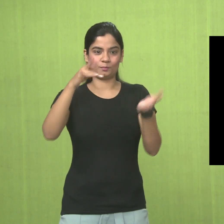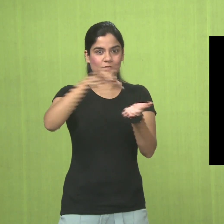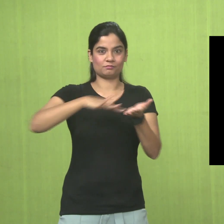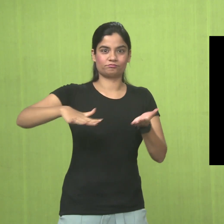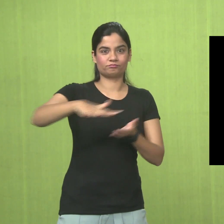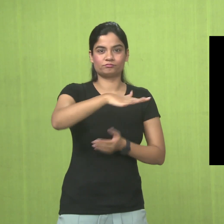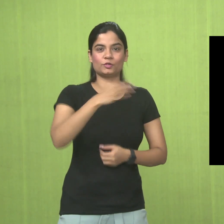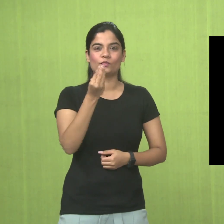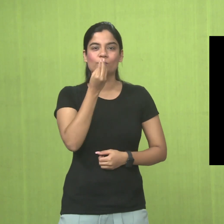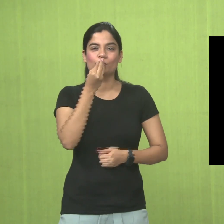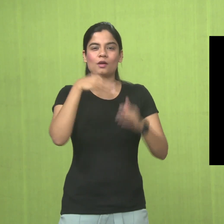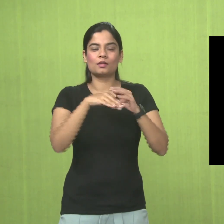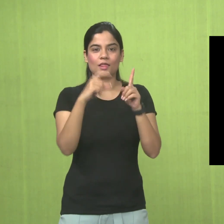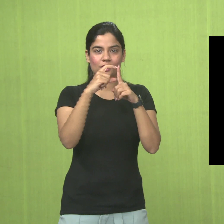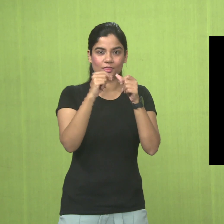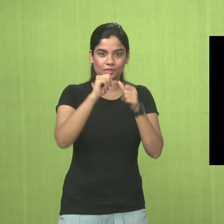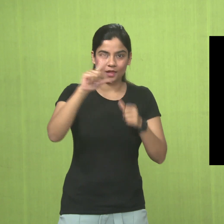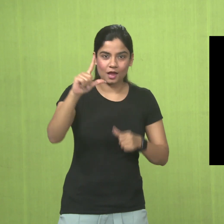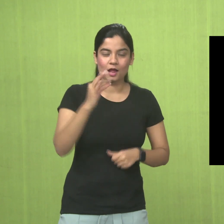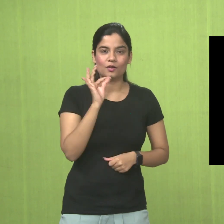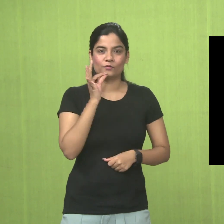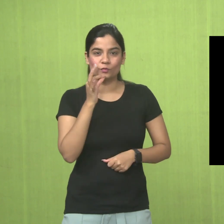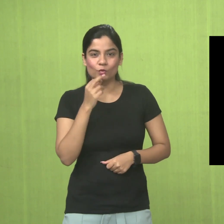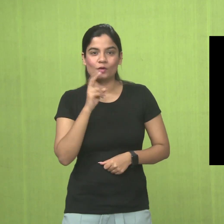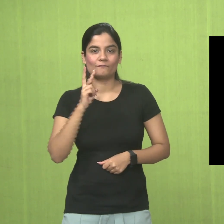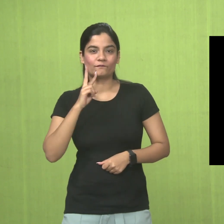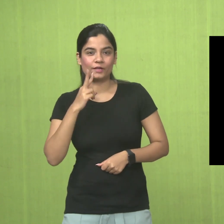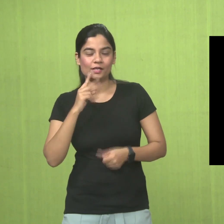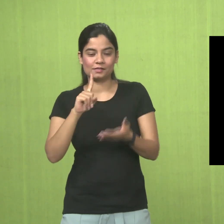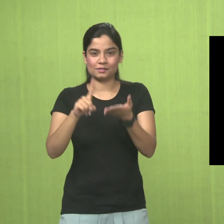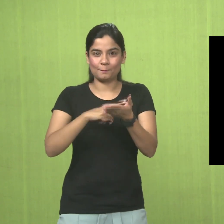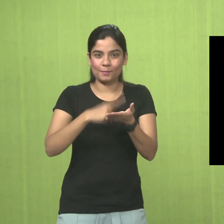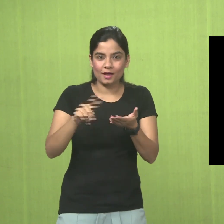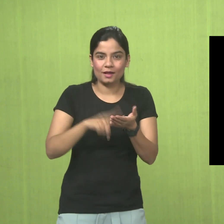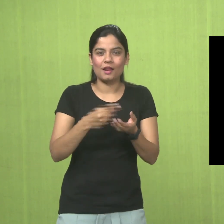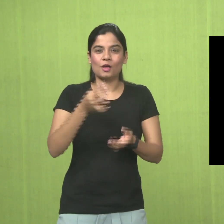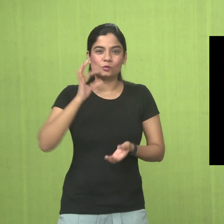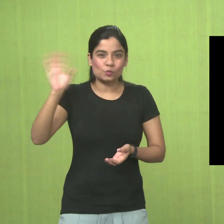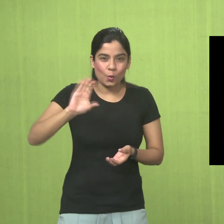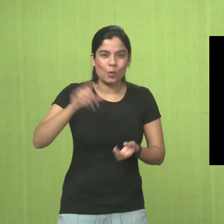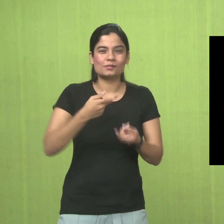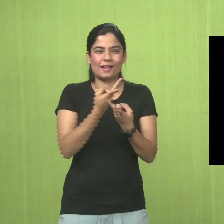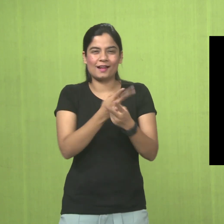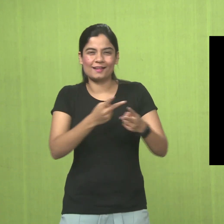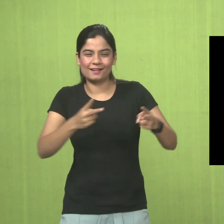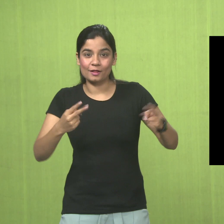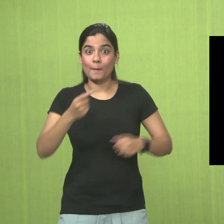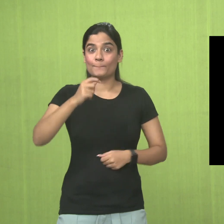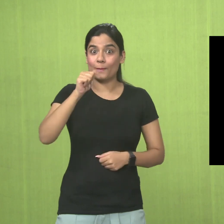Grocery. Grocery is like a store or a supermarket where different food